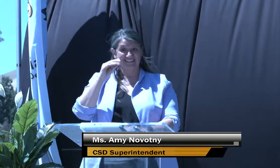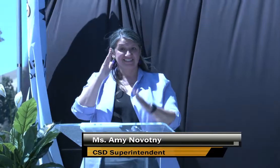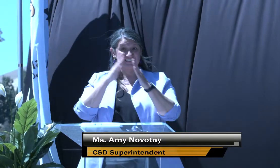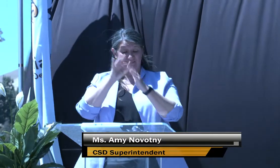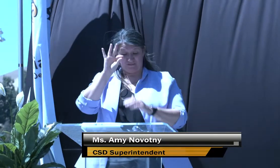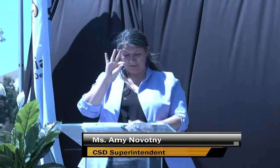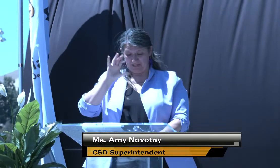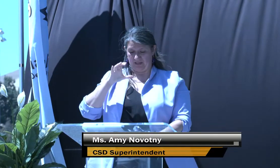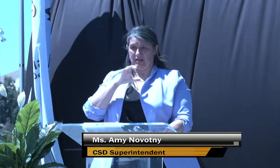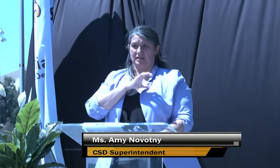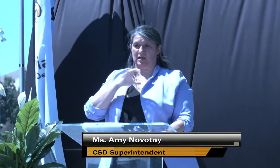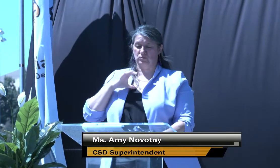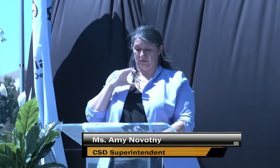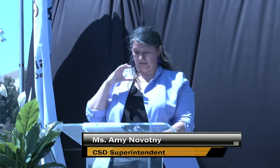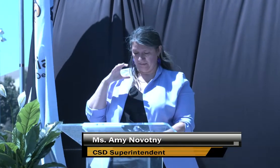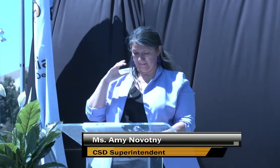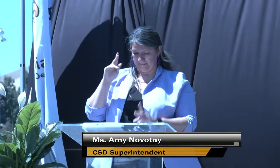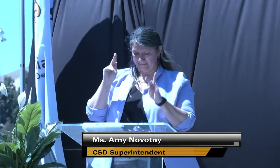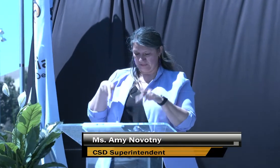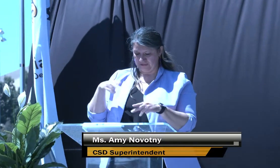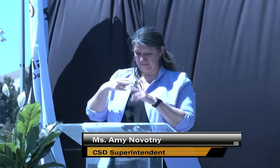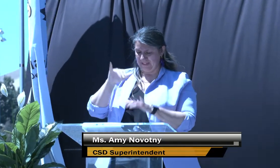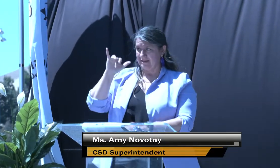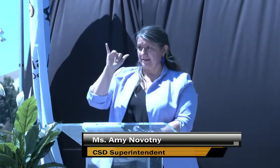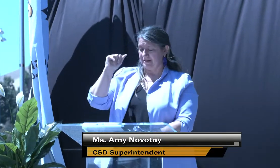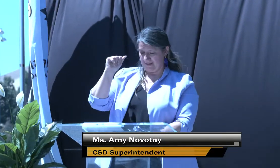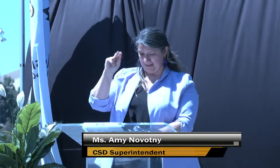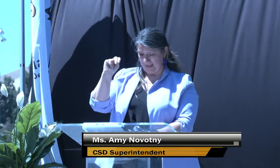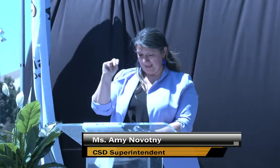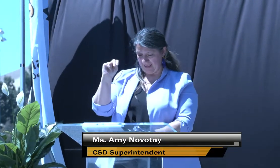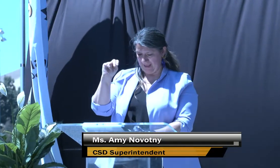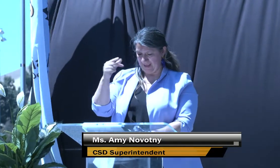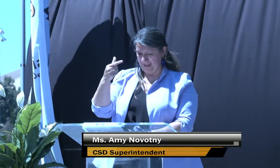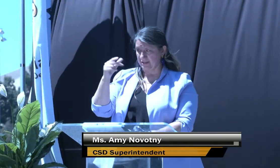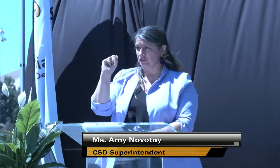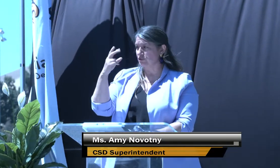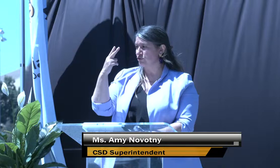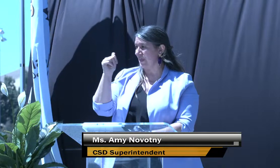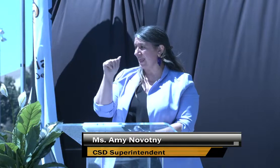We have the city of Fremont council member, Yang Zhao.